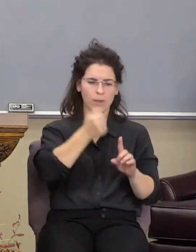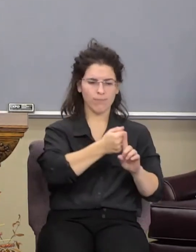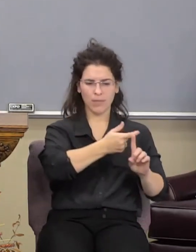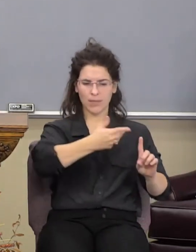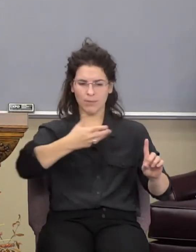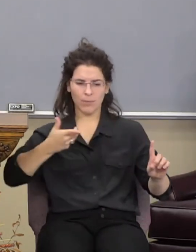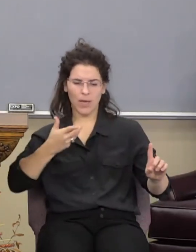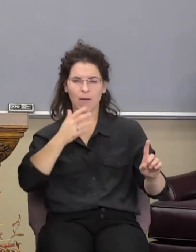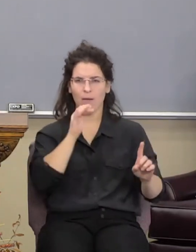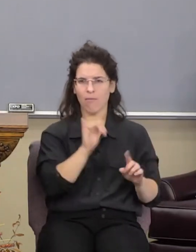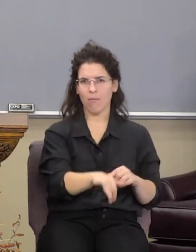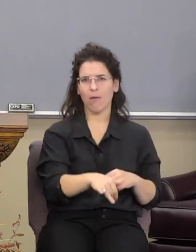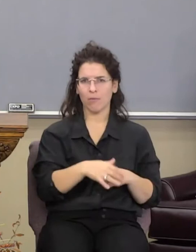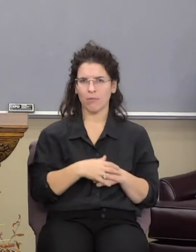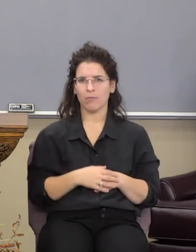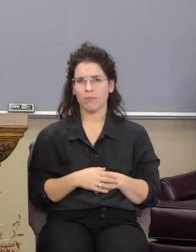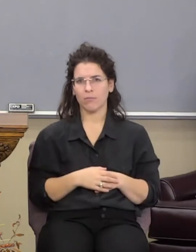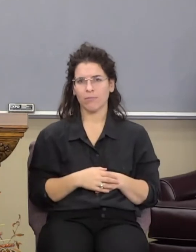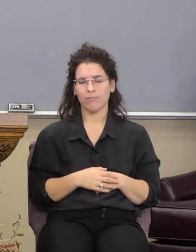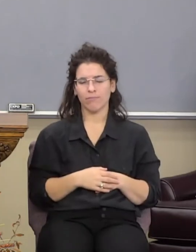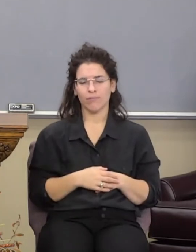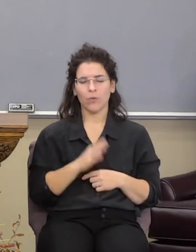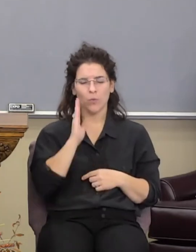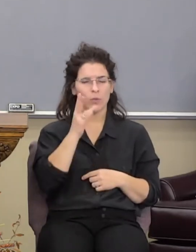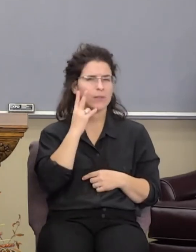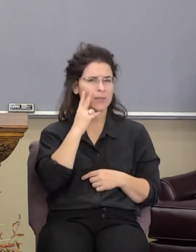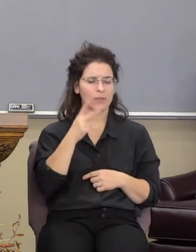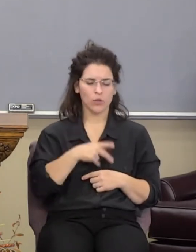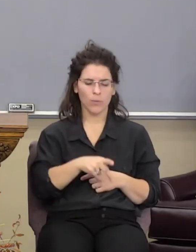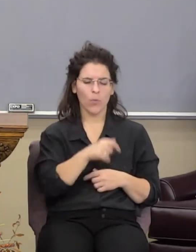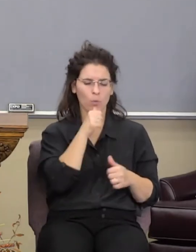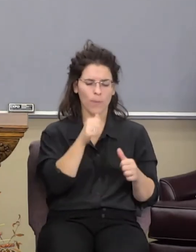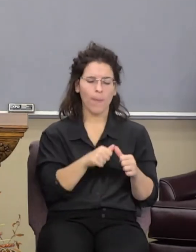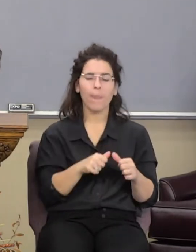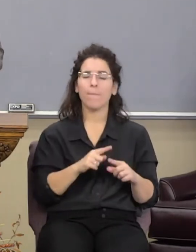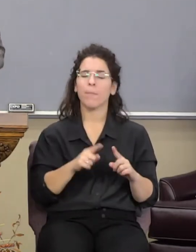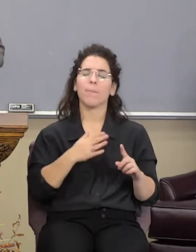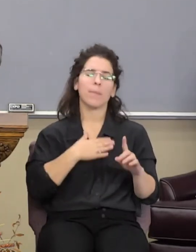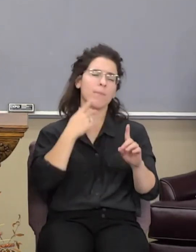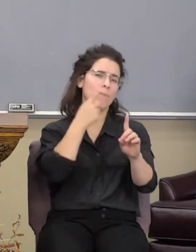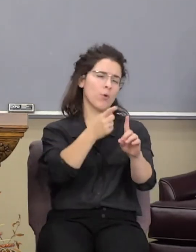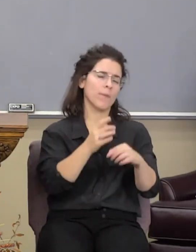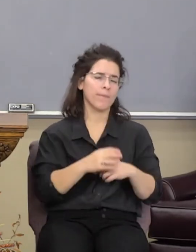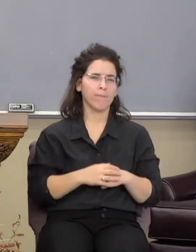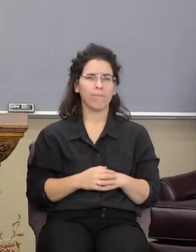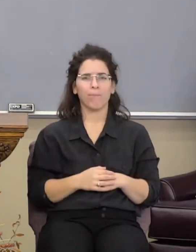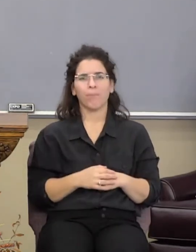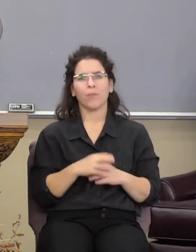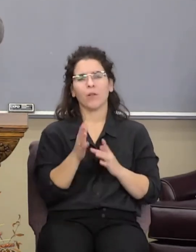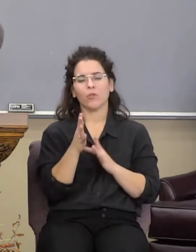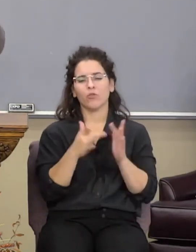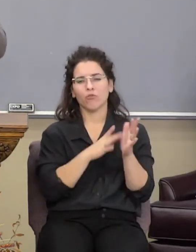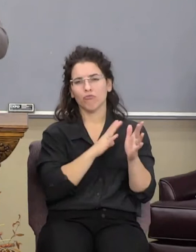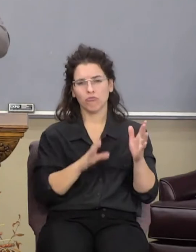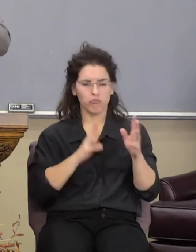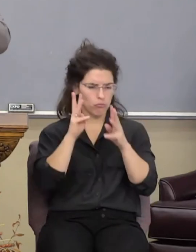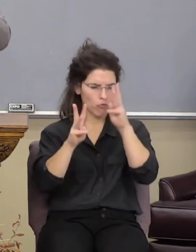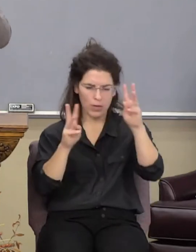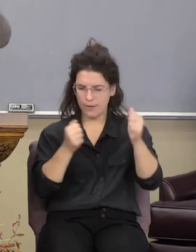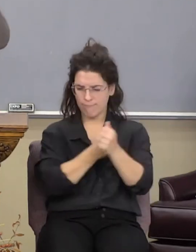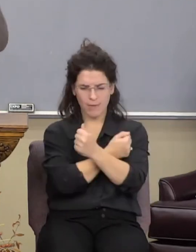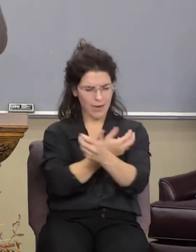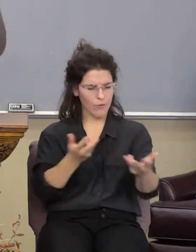on some of this in his epistles. But my point for right now is, so here you have Jesus Christ. He created all things.